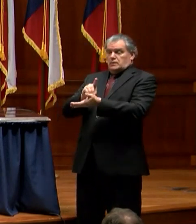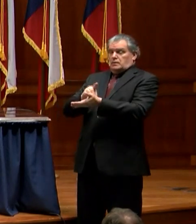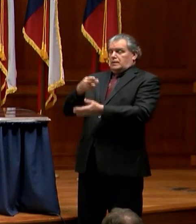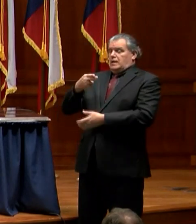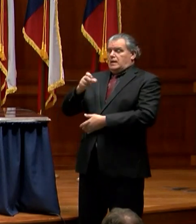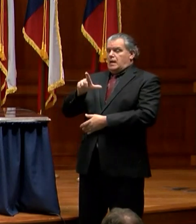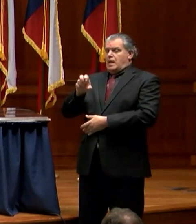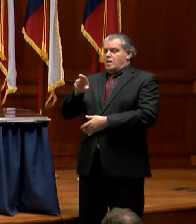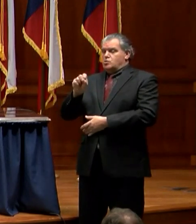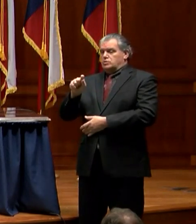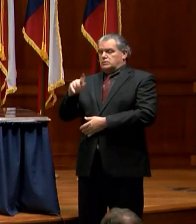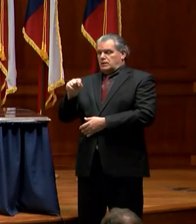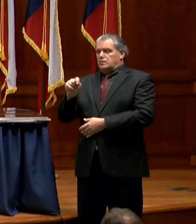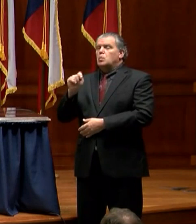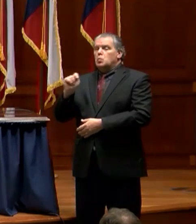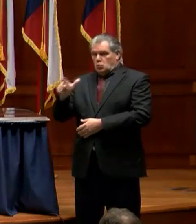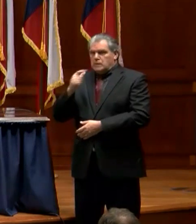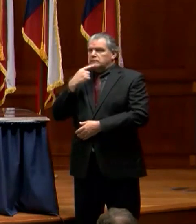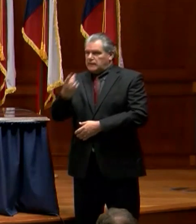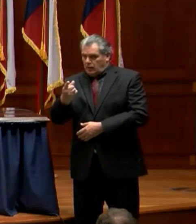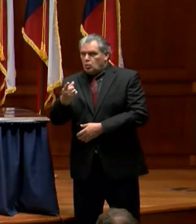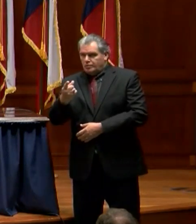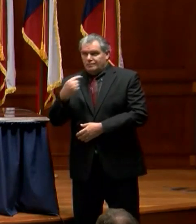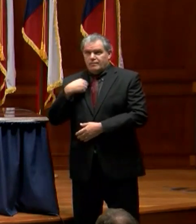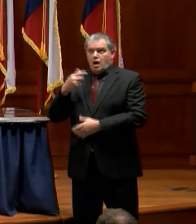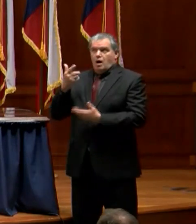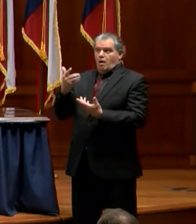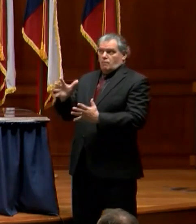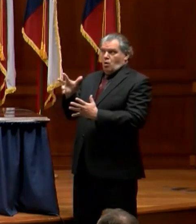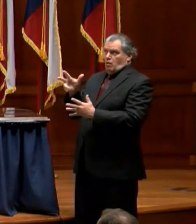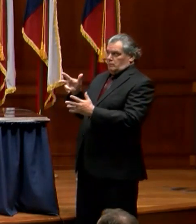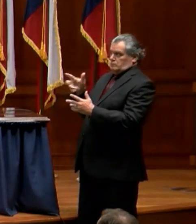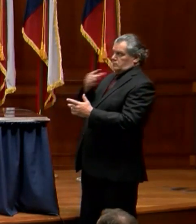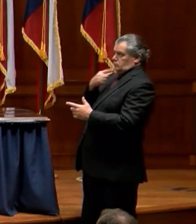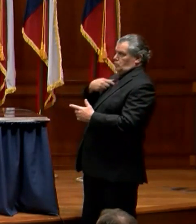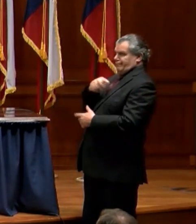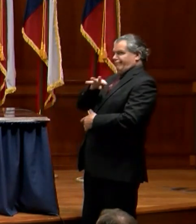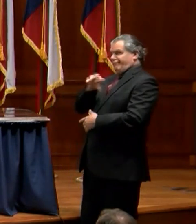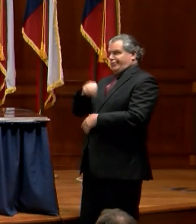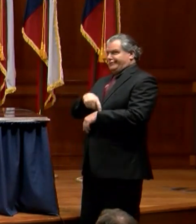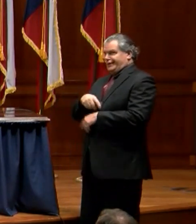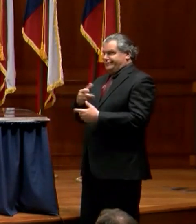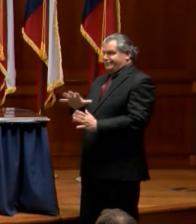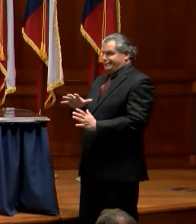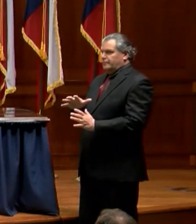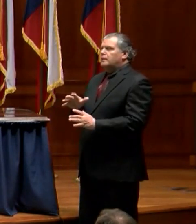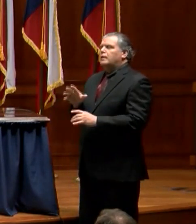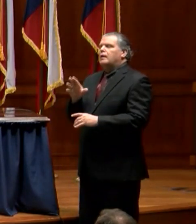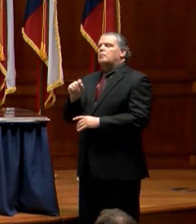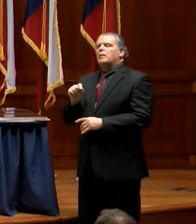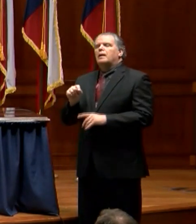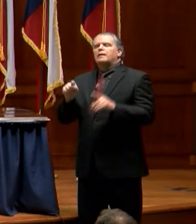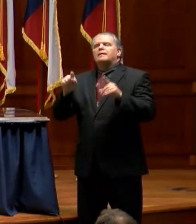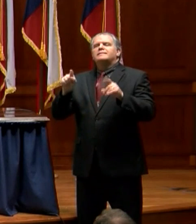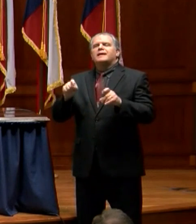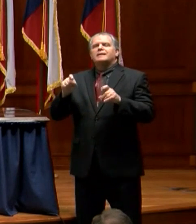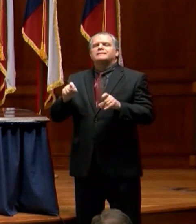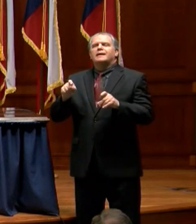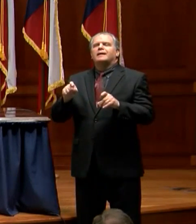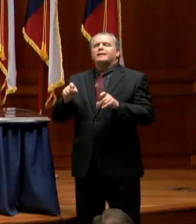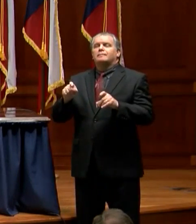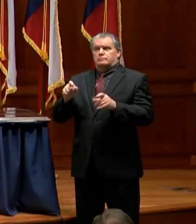you, and it's because I've heard him say it about 40 times. That is that testing is